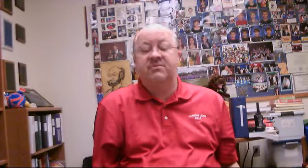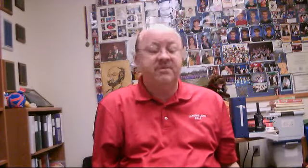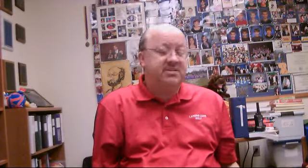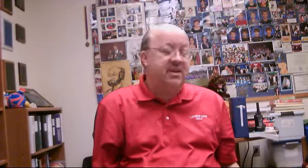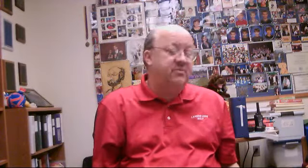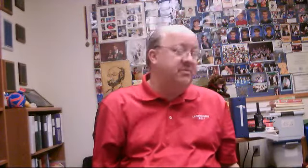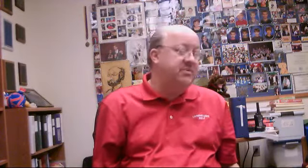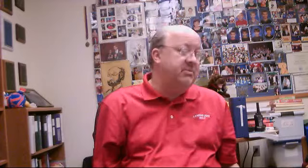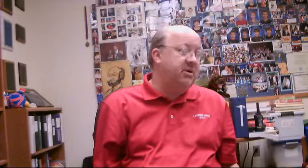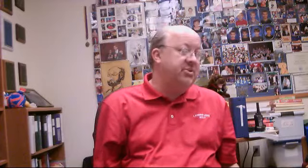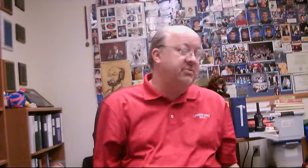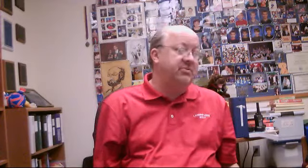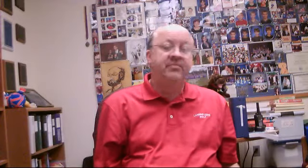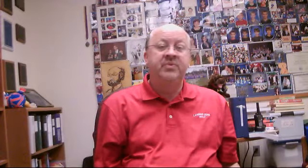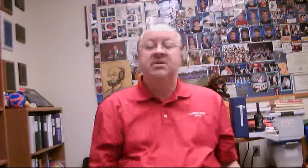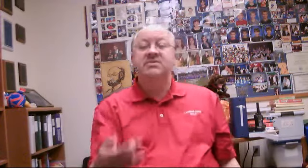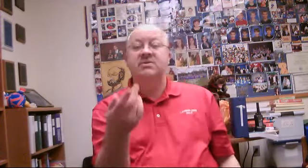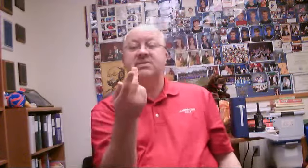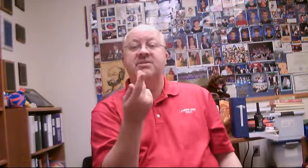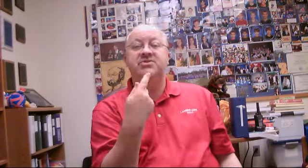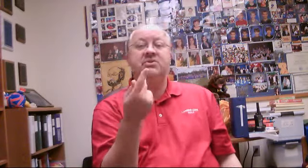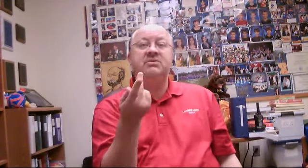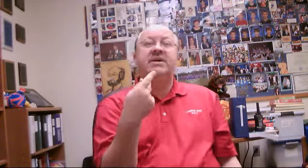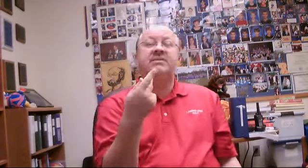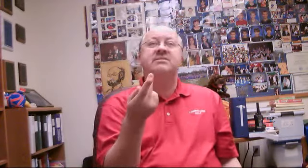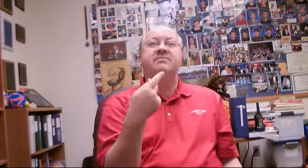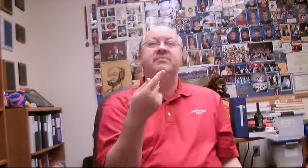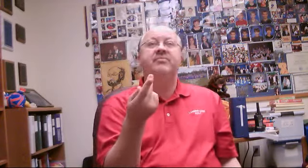for the deaf when we were small children. So it's like the two of us,